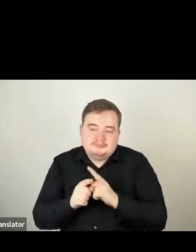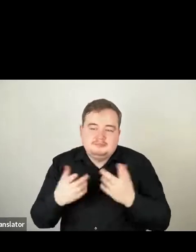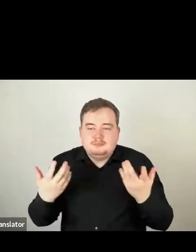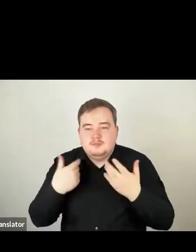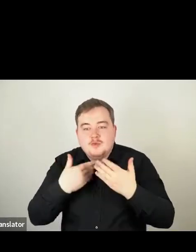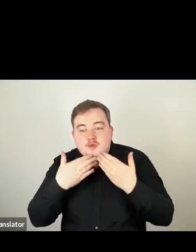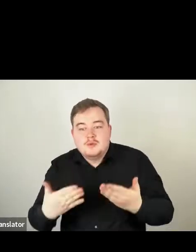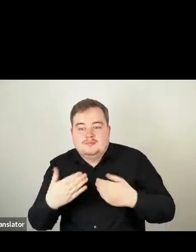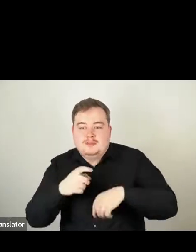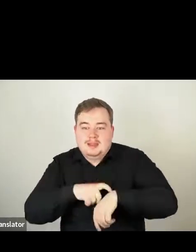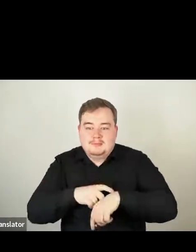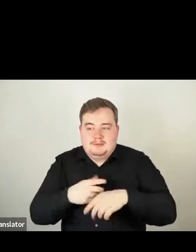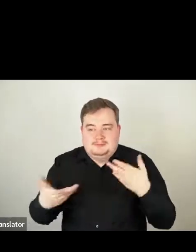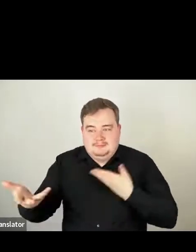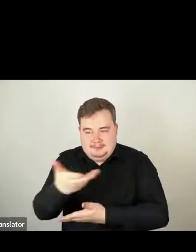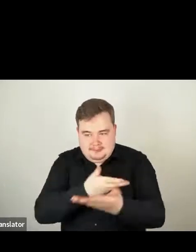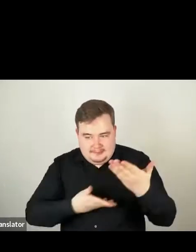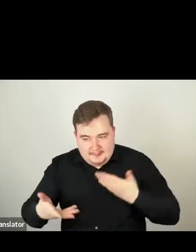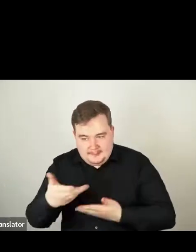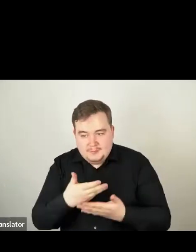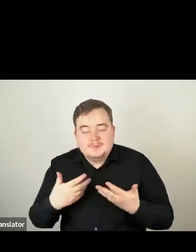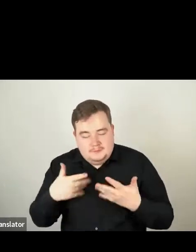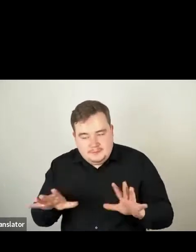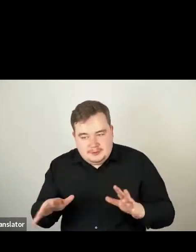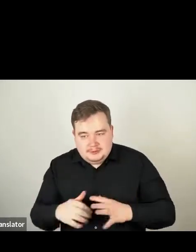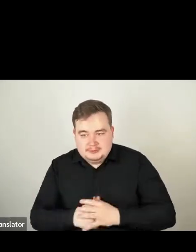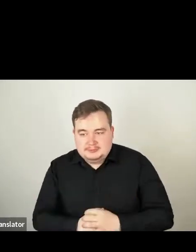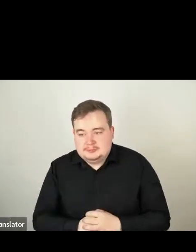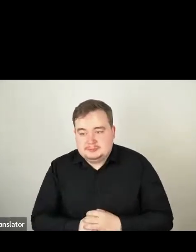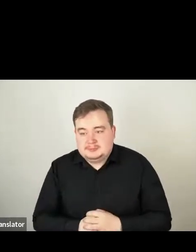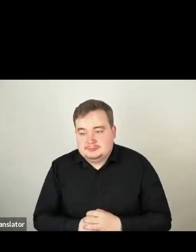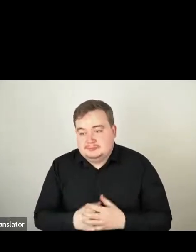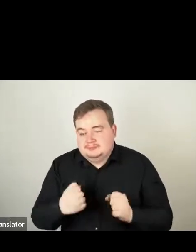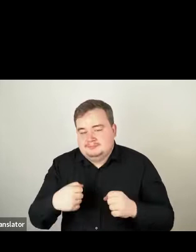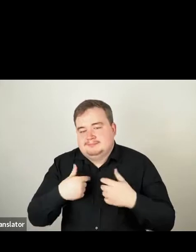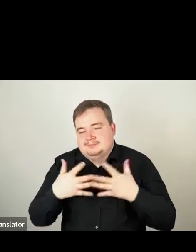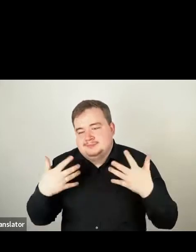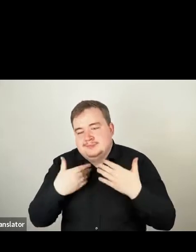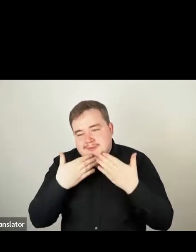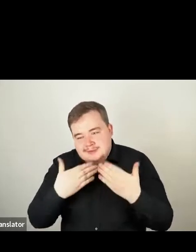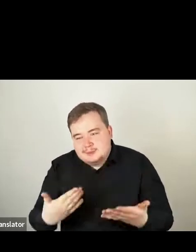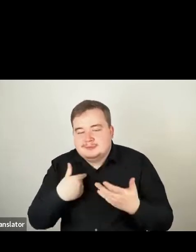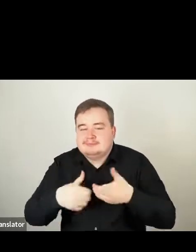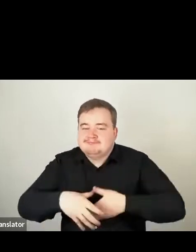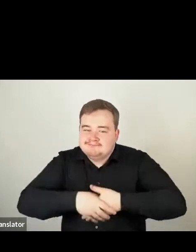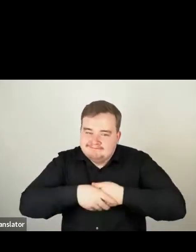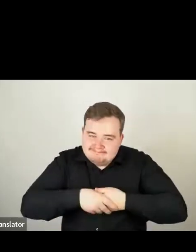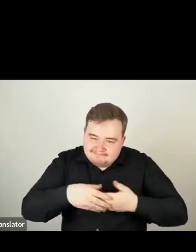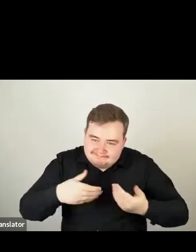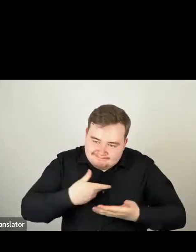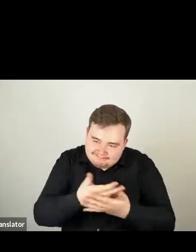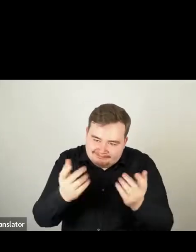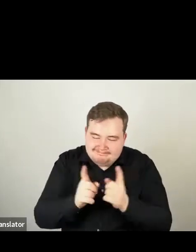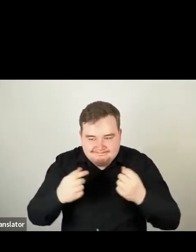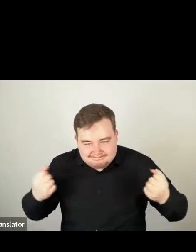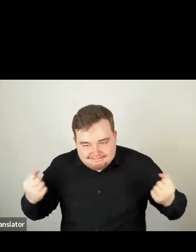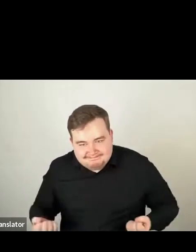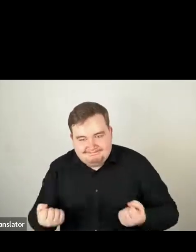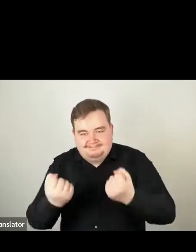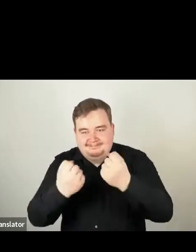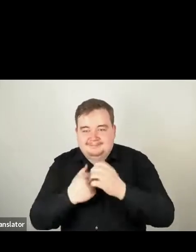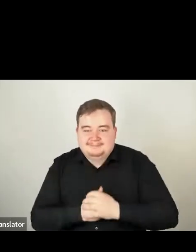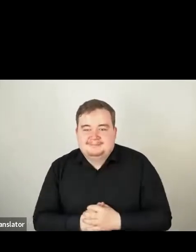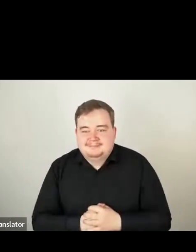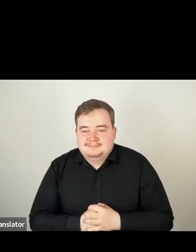this is already a success by itself. And I would like to congratulate all of us in achieving this success.